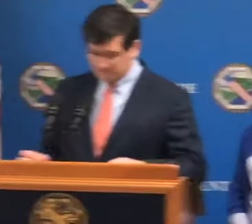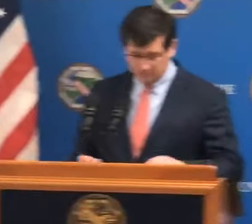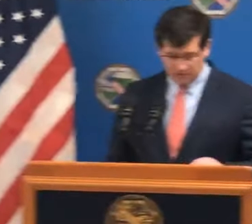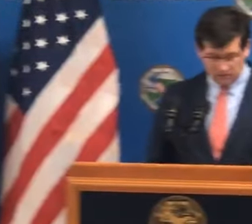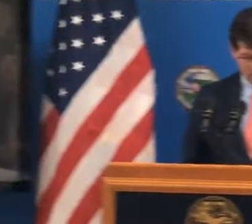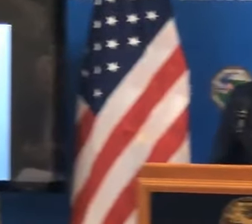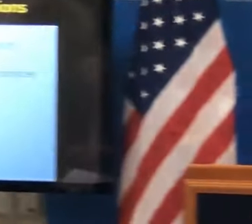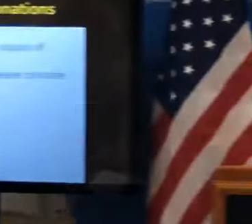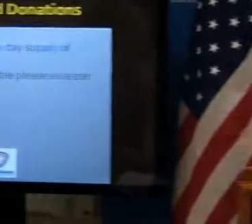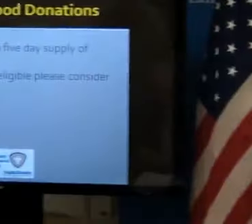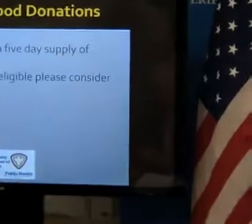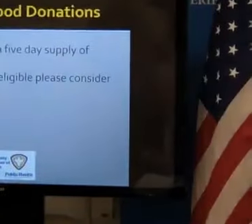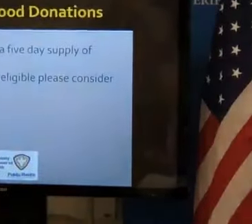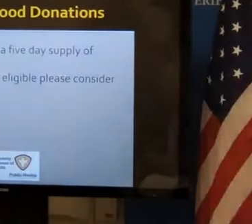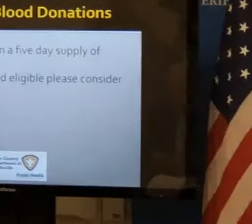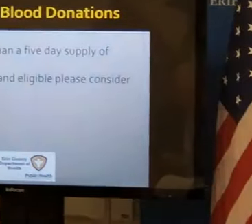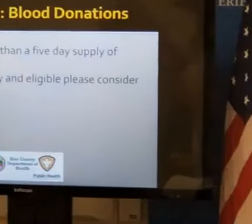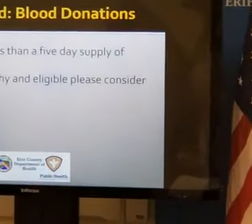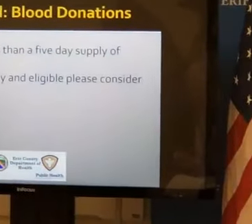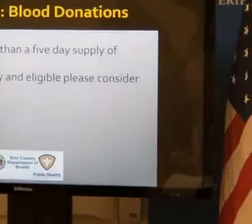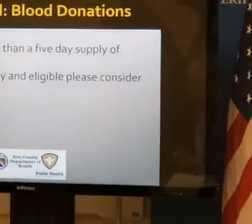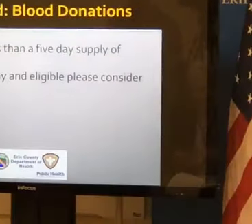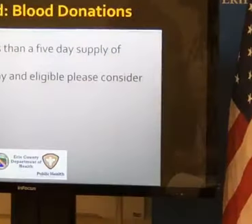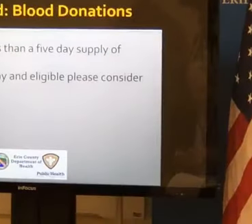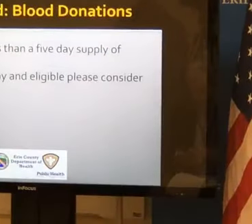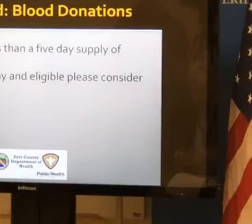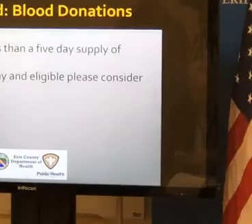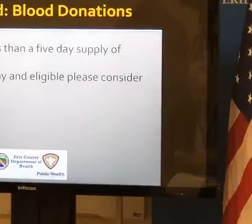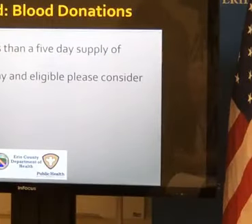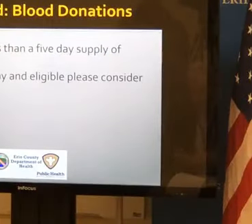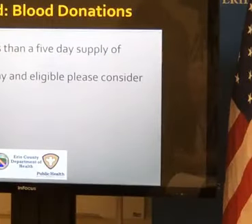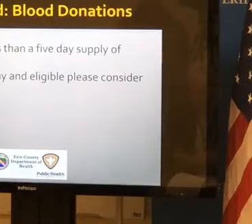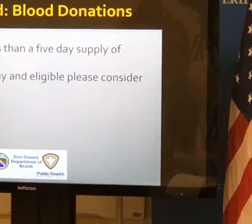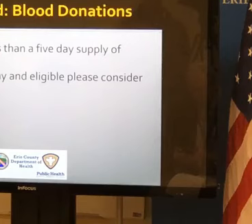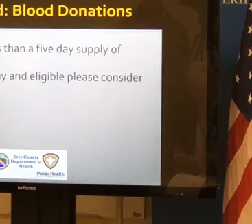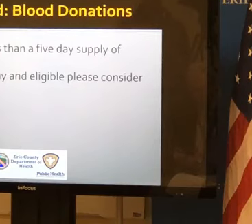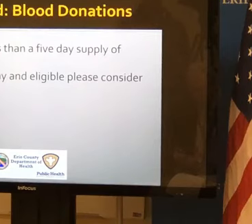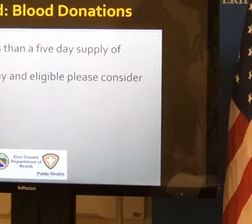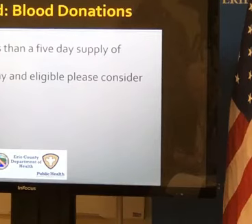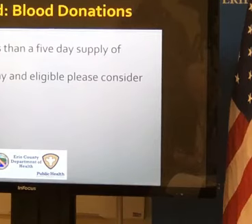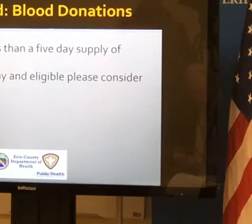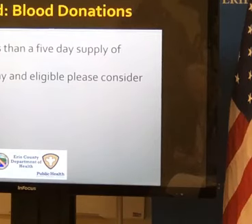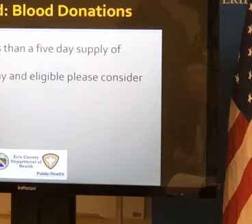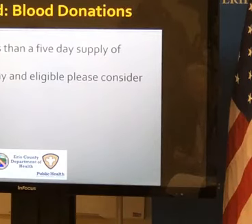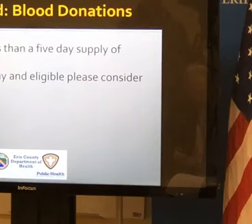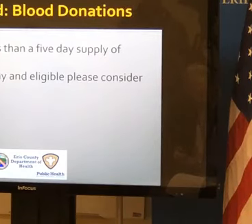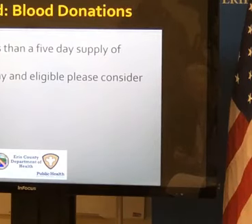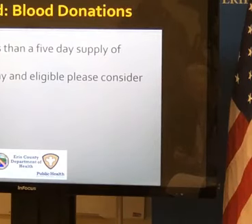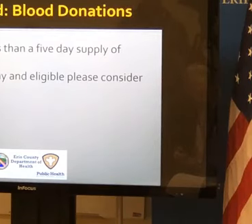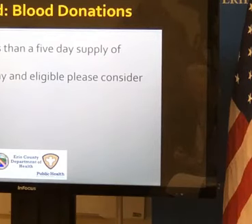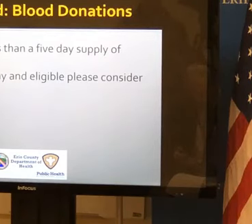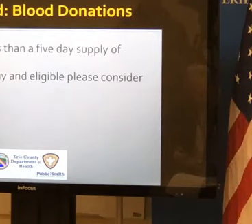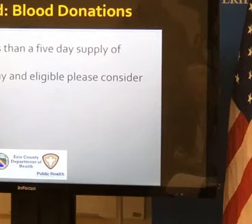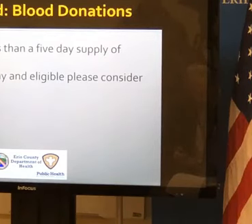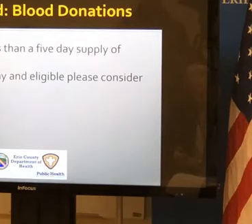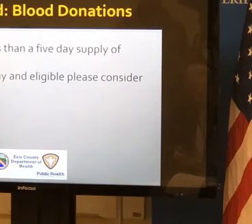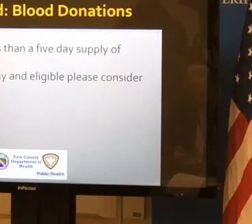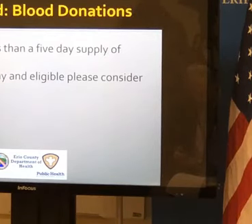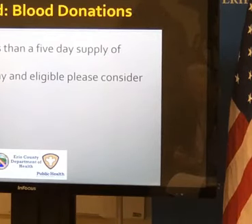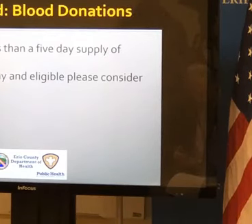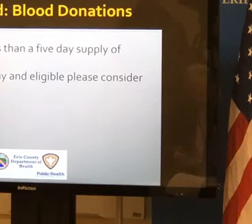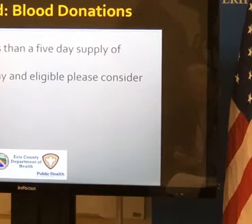And this is a big one. We are currently at less than a five-day supply of blood. If you are healthy and